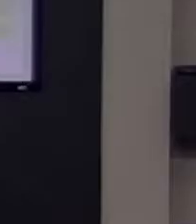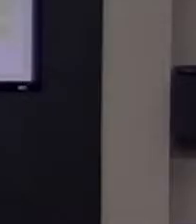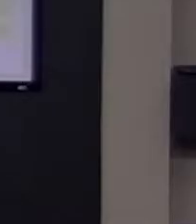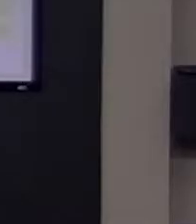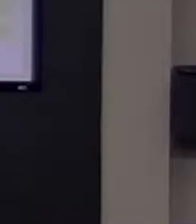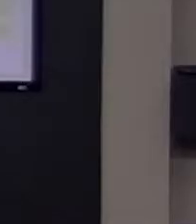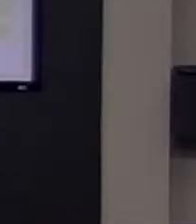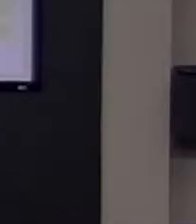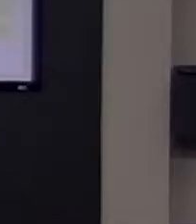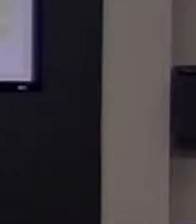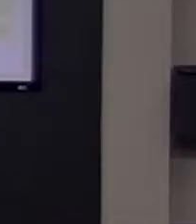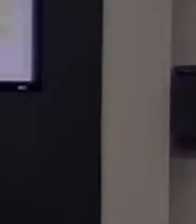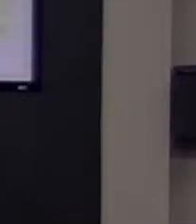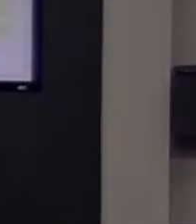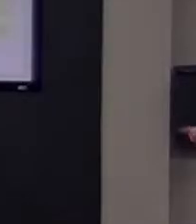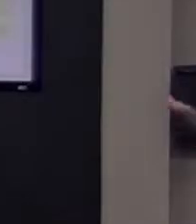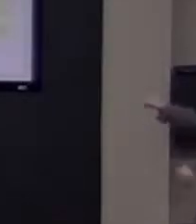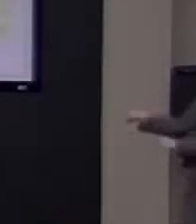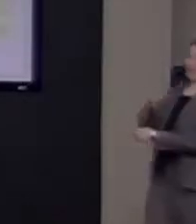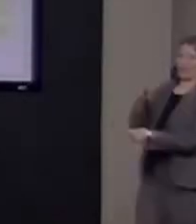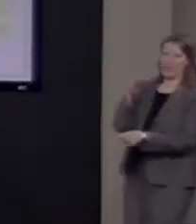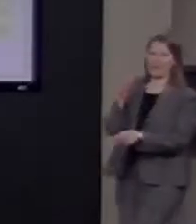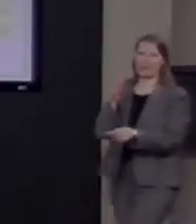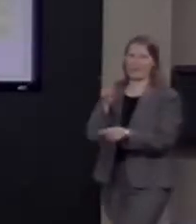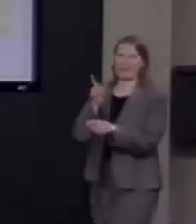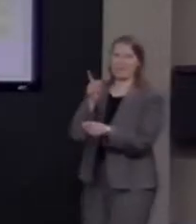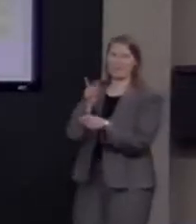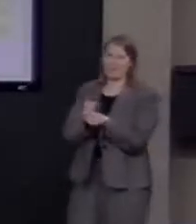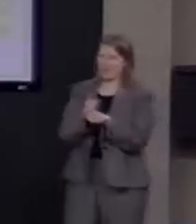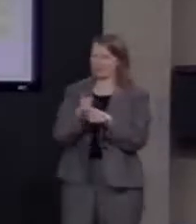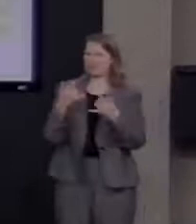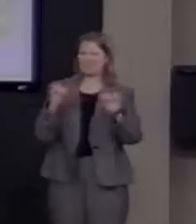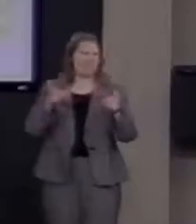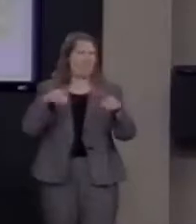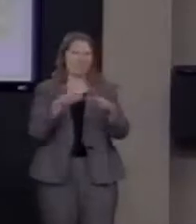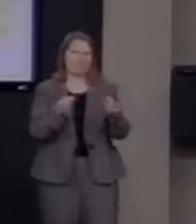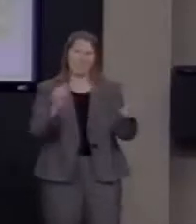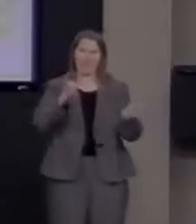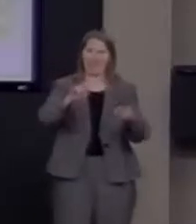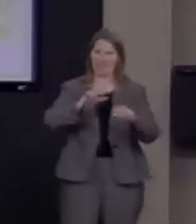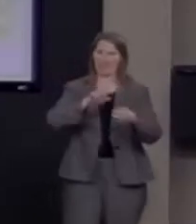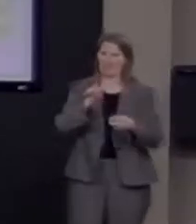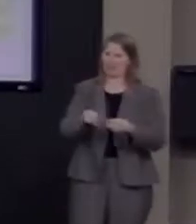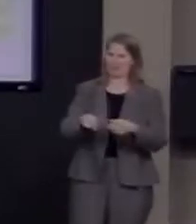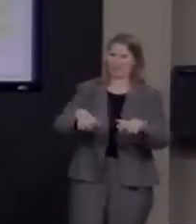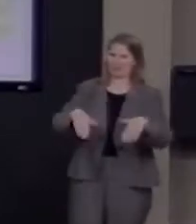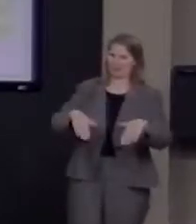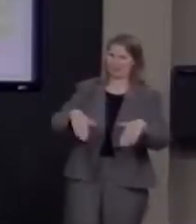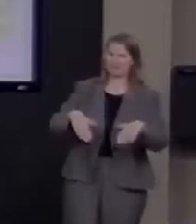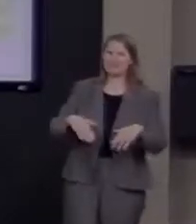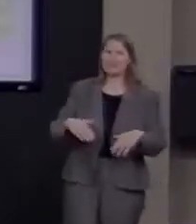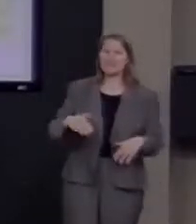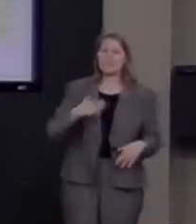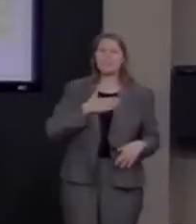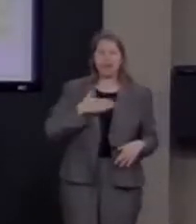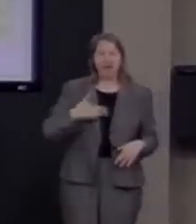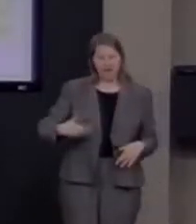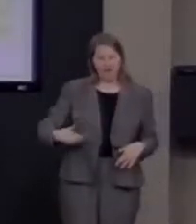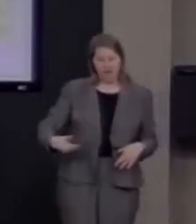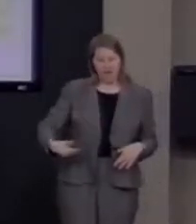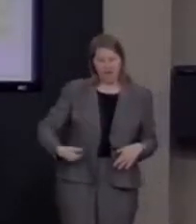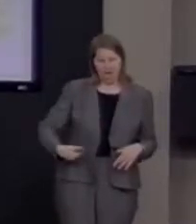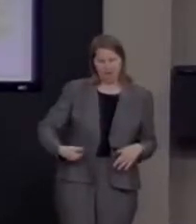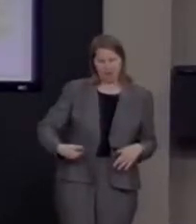Yeah, and you're absolutely right. That still remains largely unresolved. My hunch is that